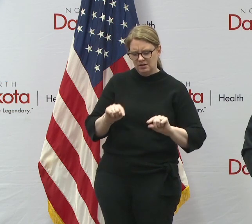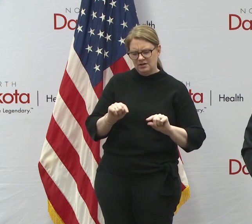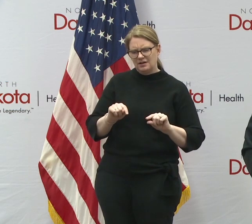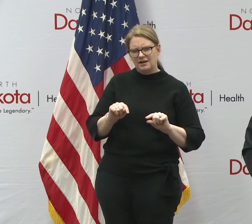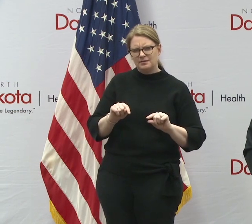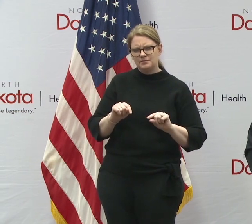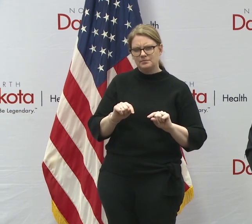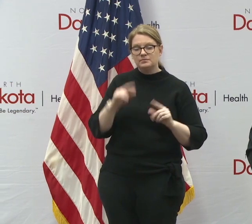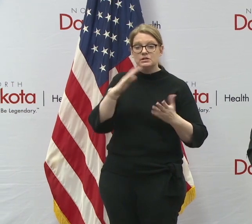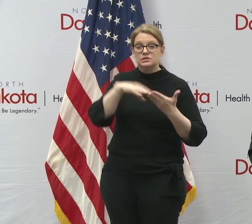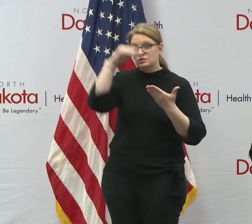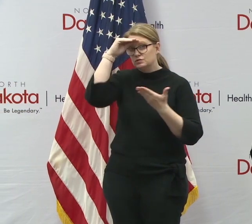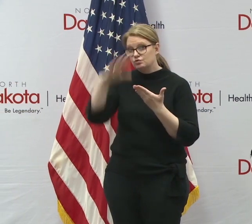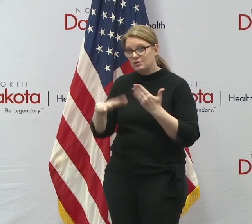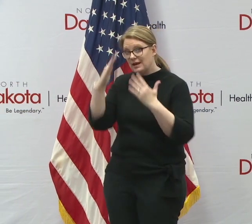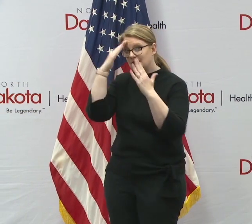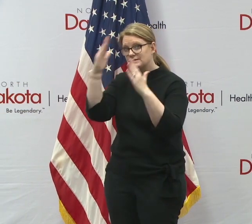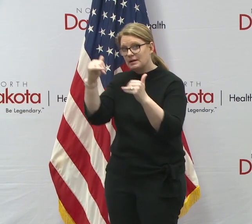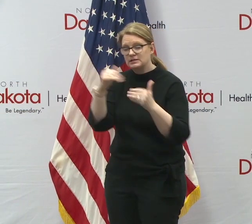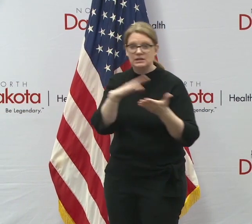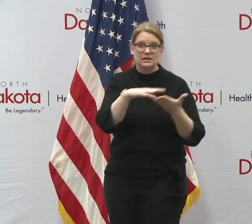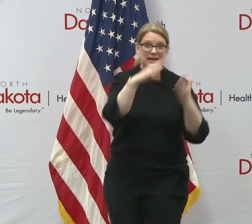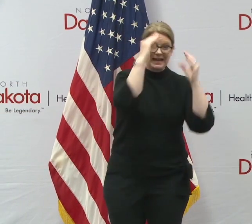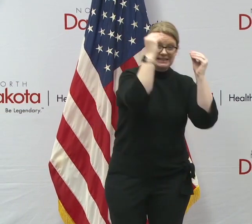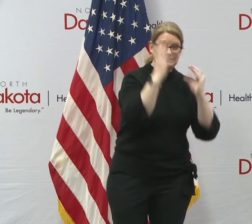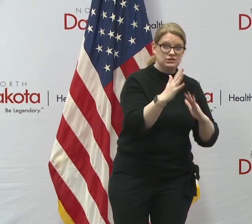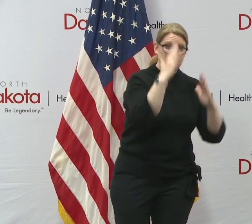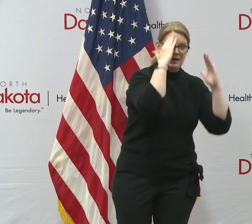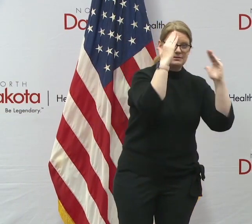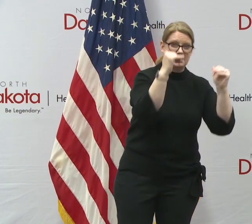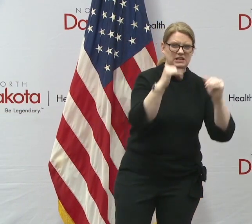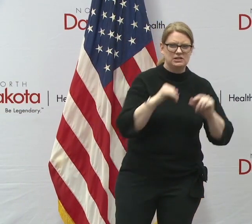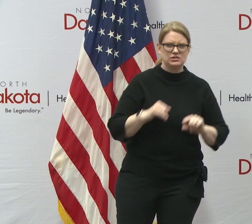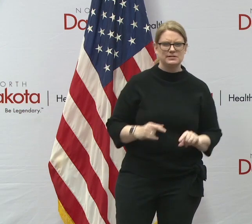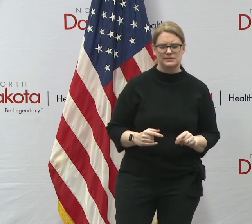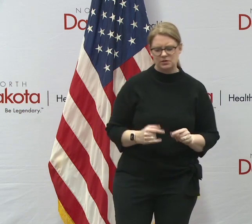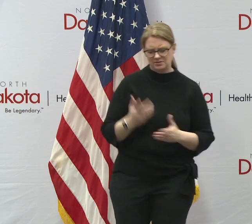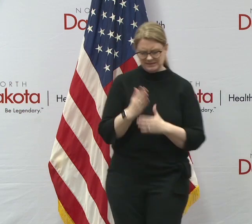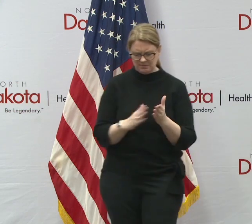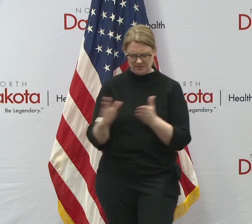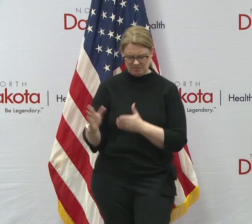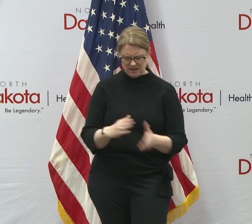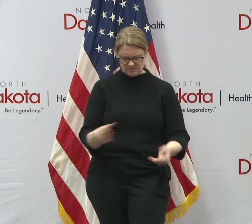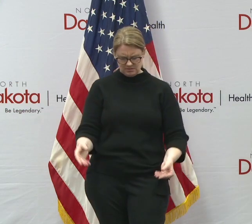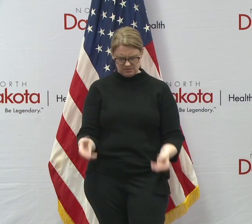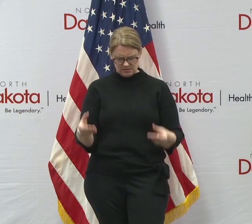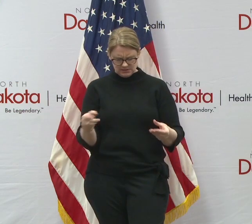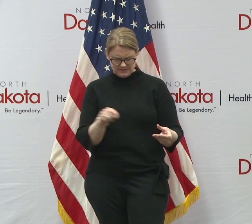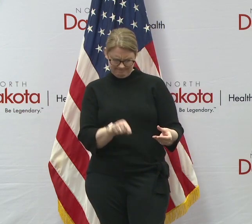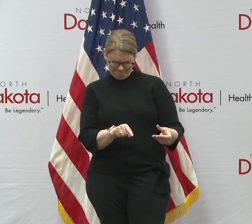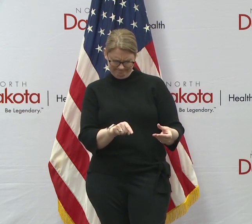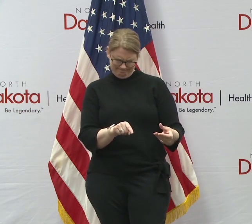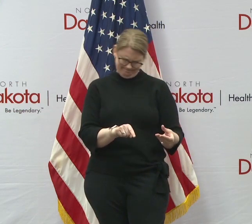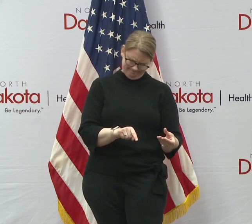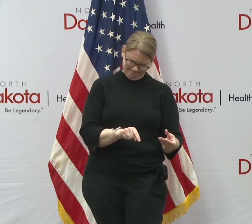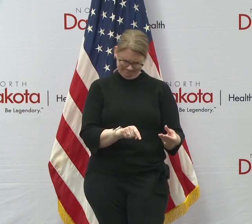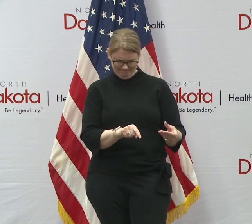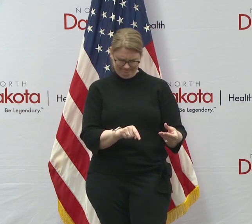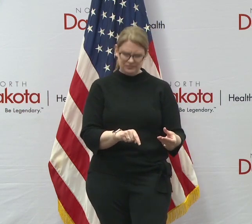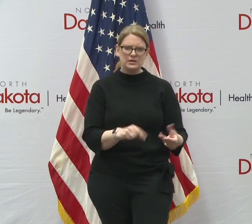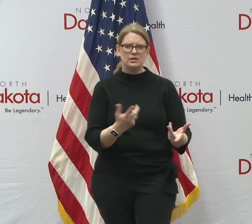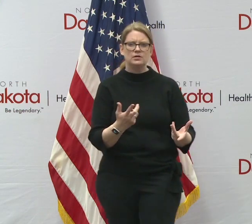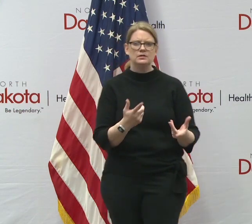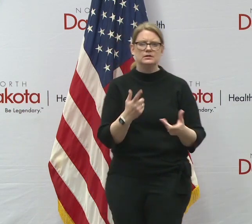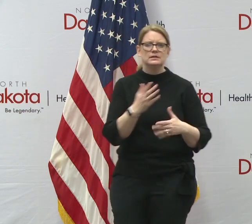student expectations and teacher expectations. And some folks have got that